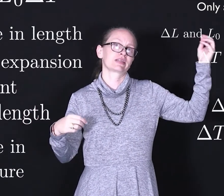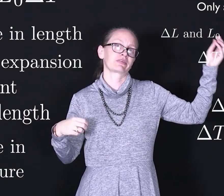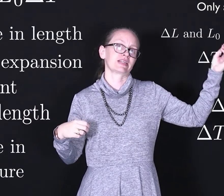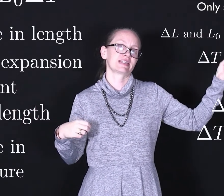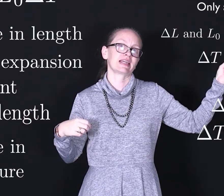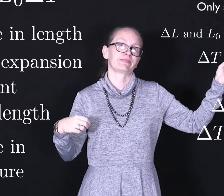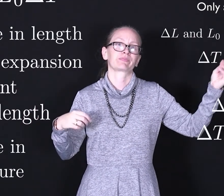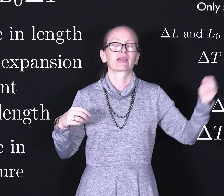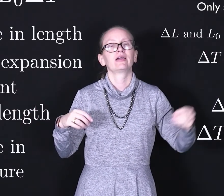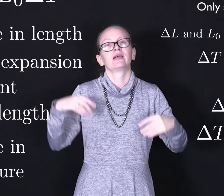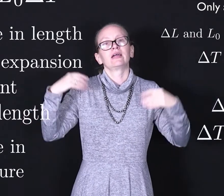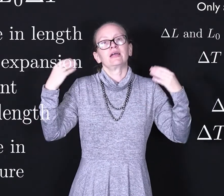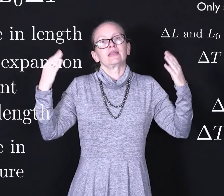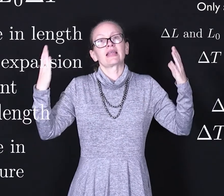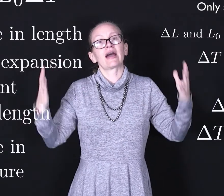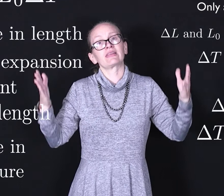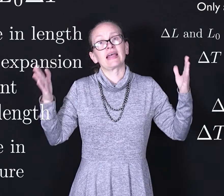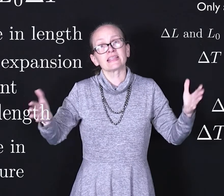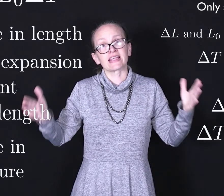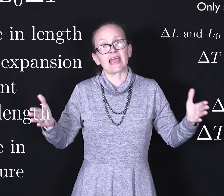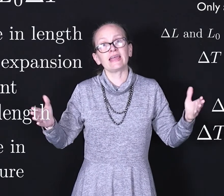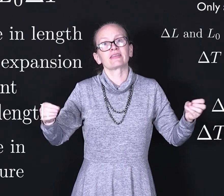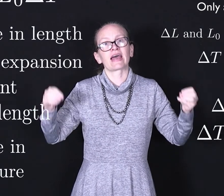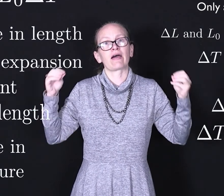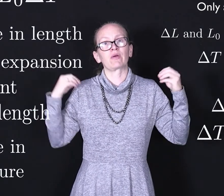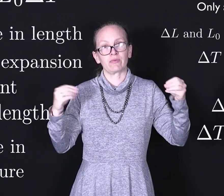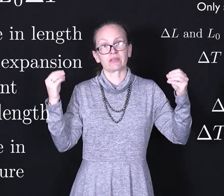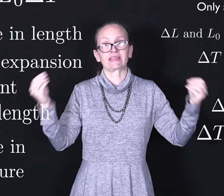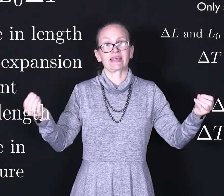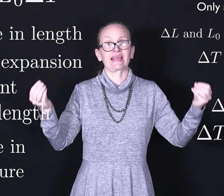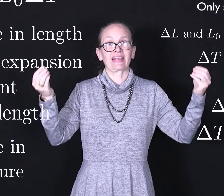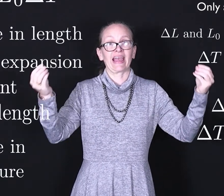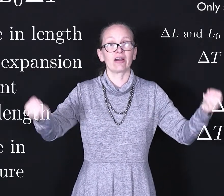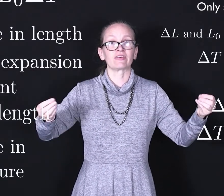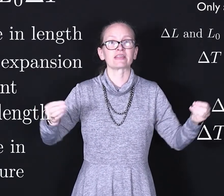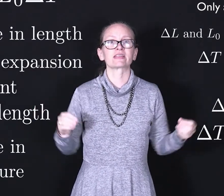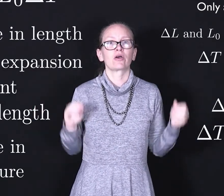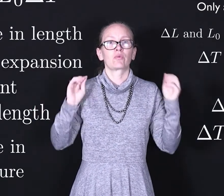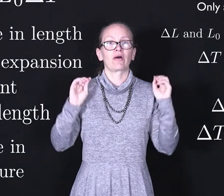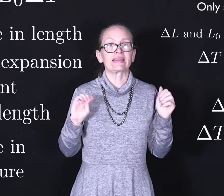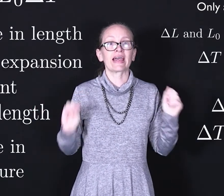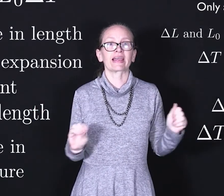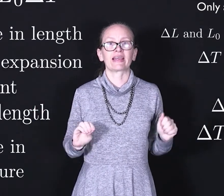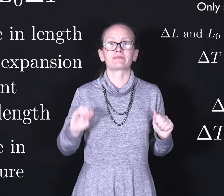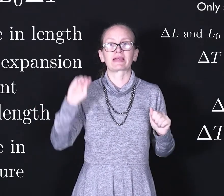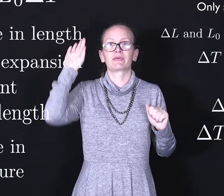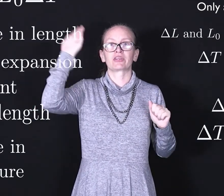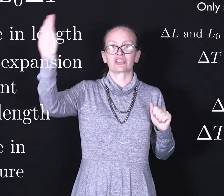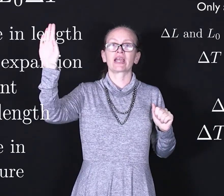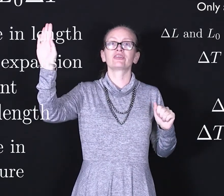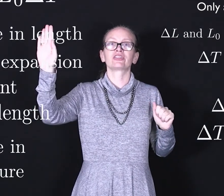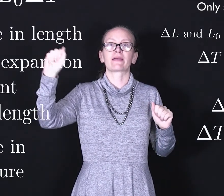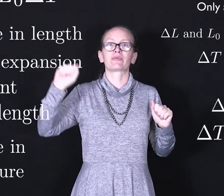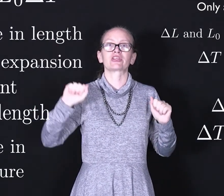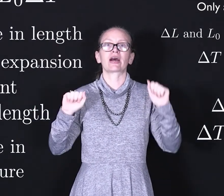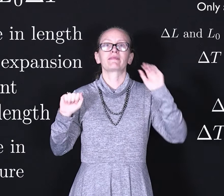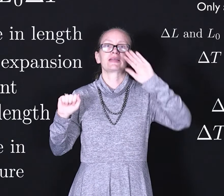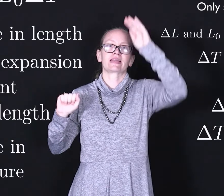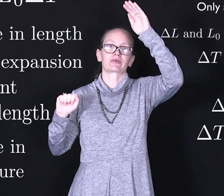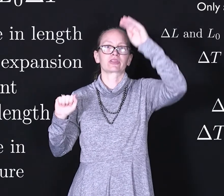degrees C. Now, let's say that we wanted it in kelvins. Well, in that case, we can put the change in temperature is equal to the